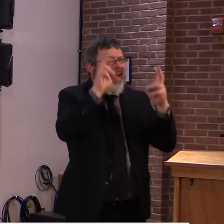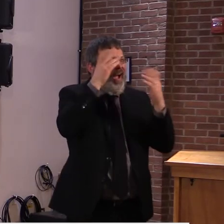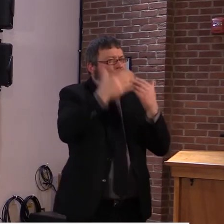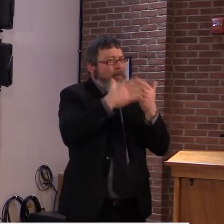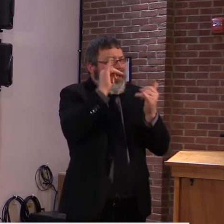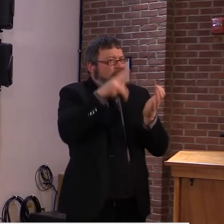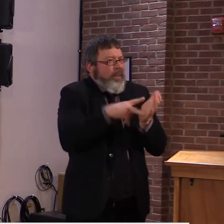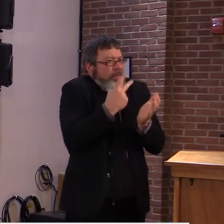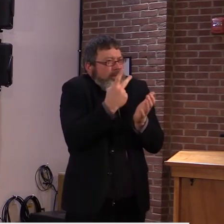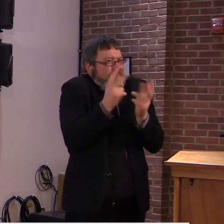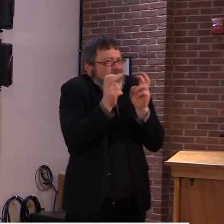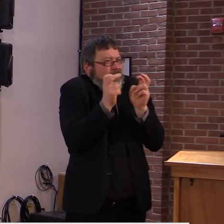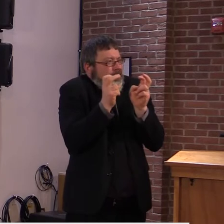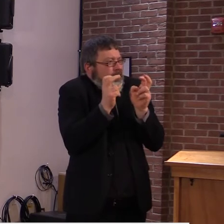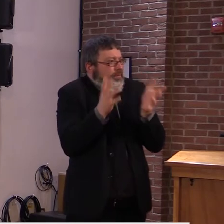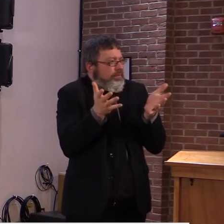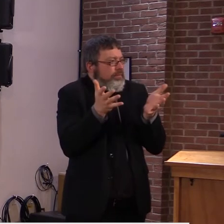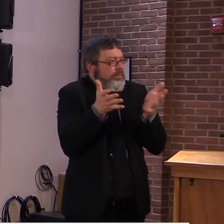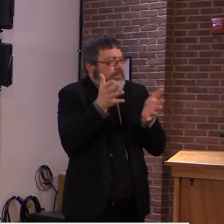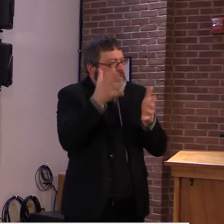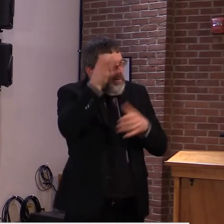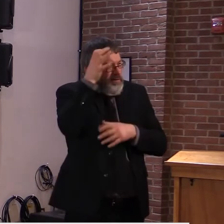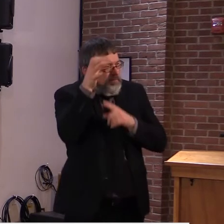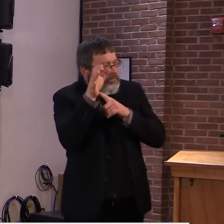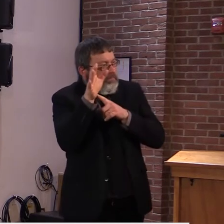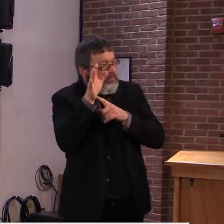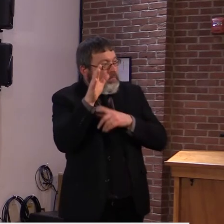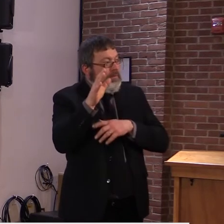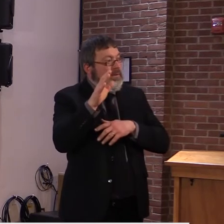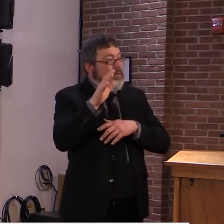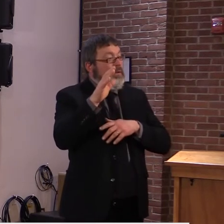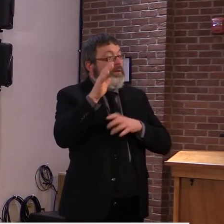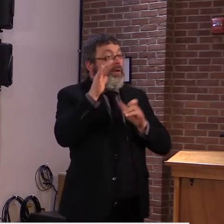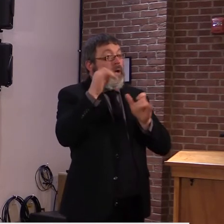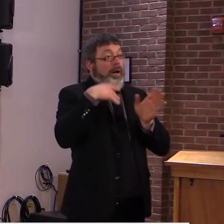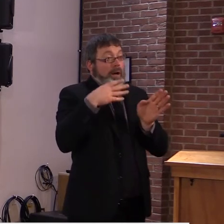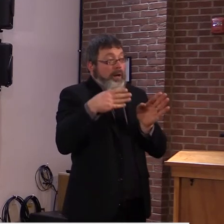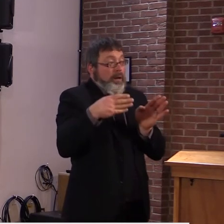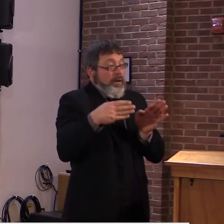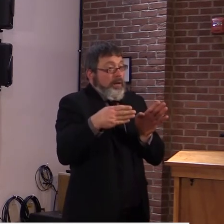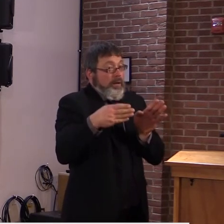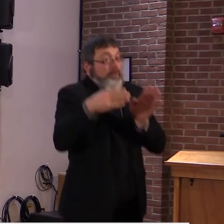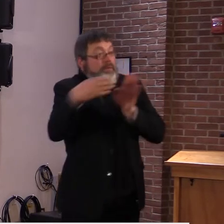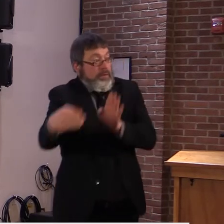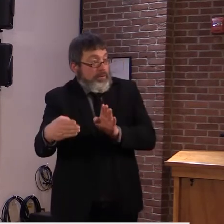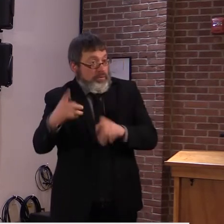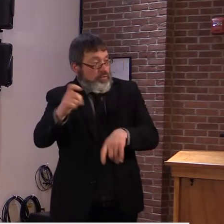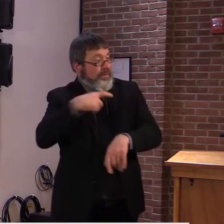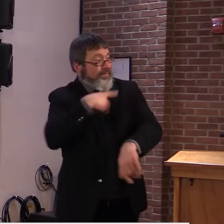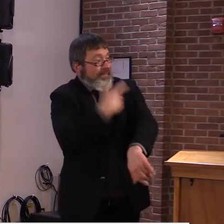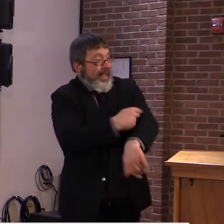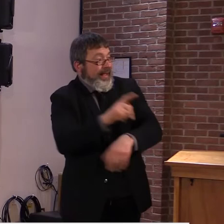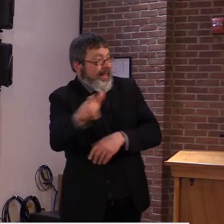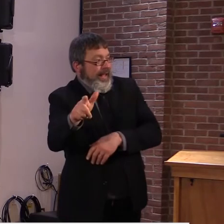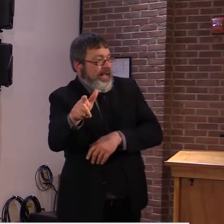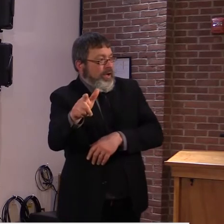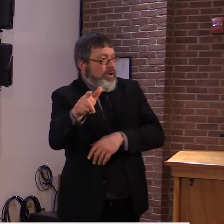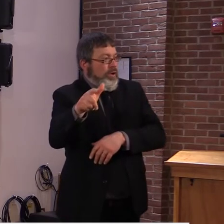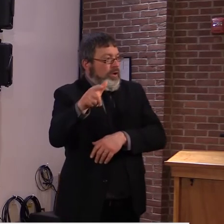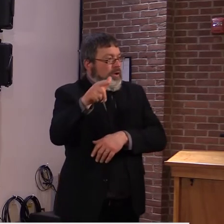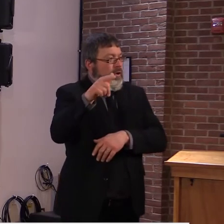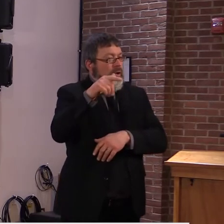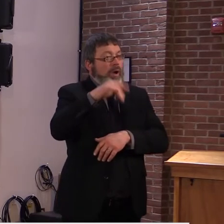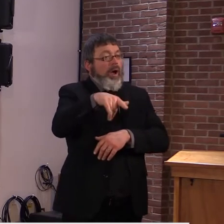has already tested positive and been ill. We want those people vaccinated, but probably not at that point in